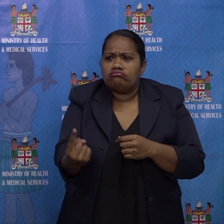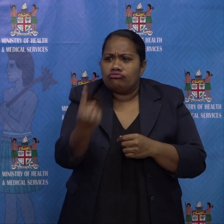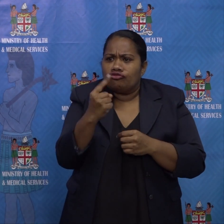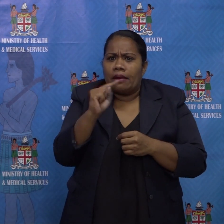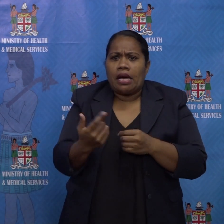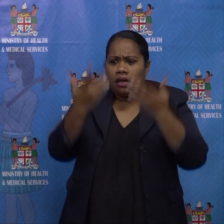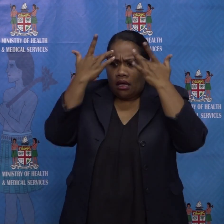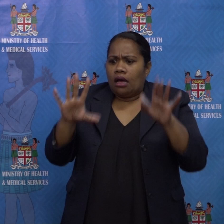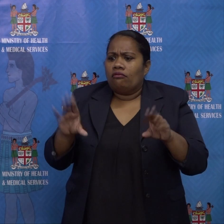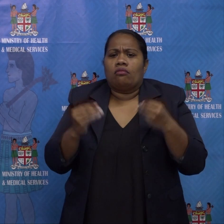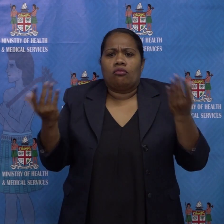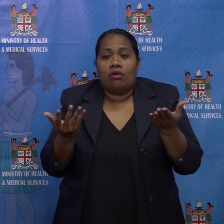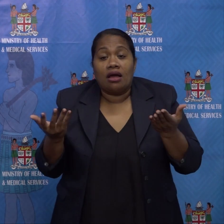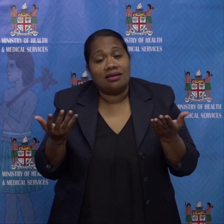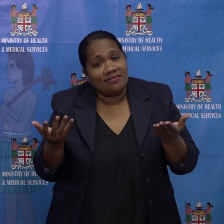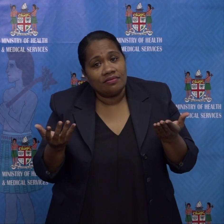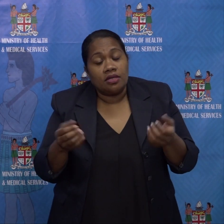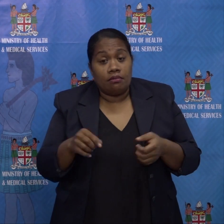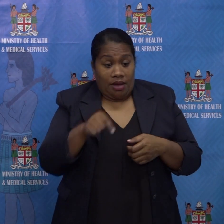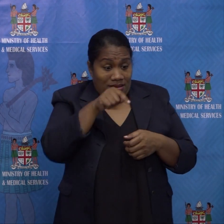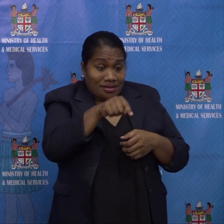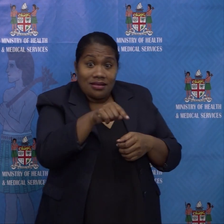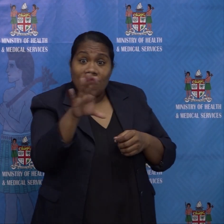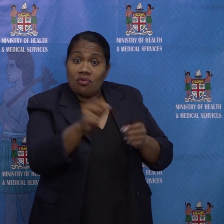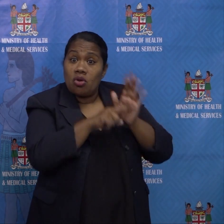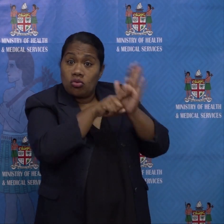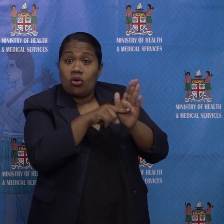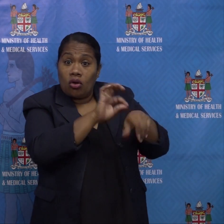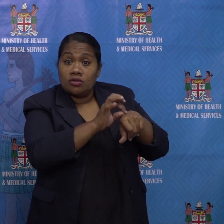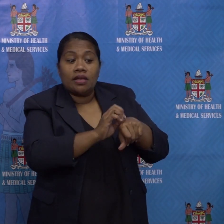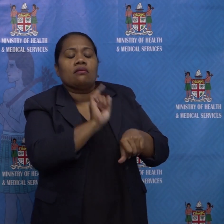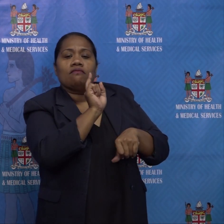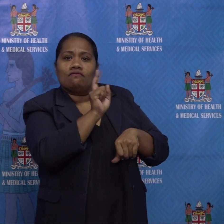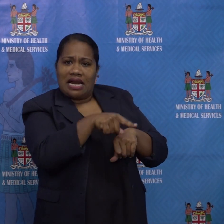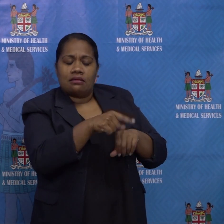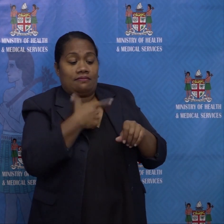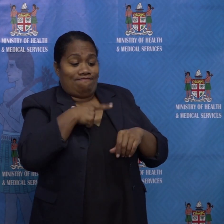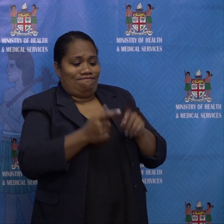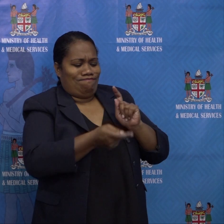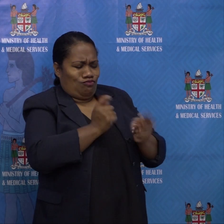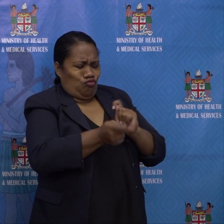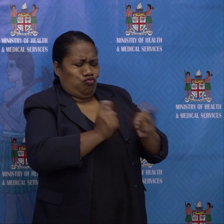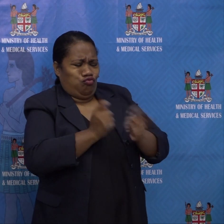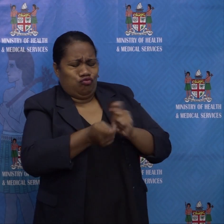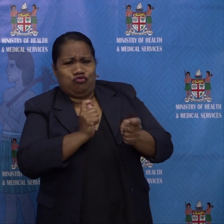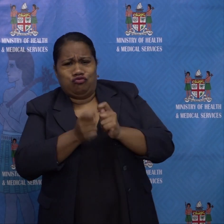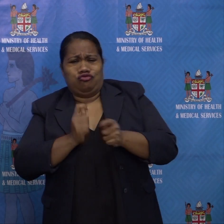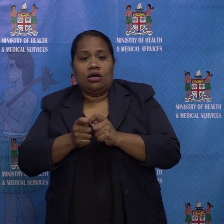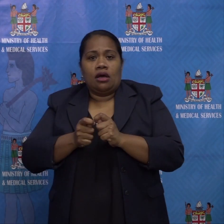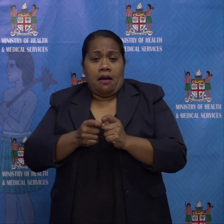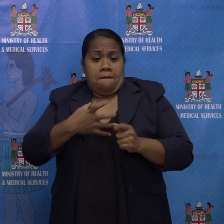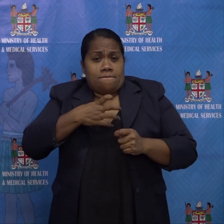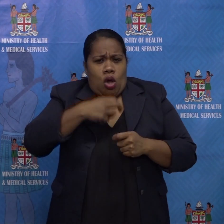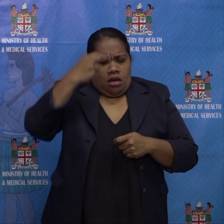this case that just come up in Lota Hospital is one such case. That is why we're doing so much testing. That is why we're doing so much screening, because